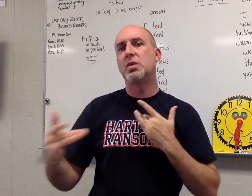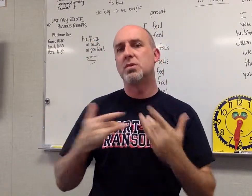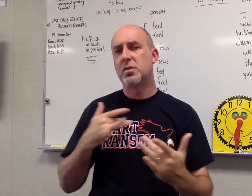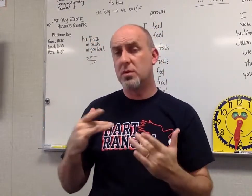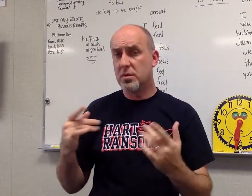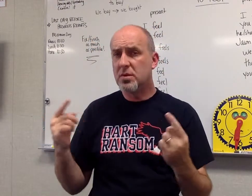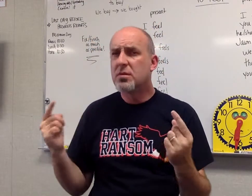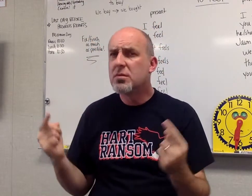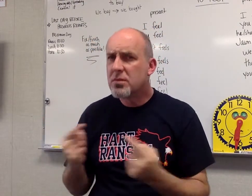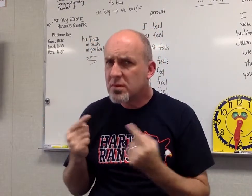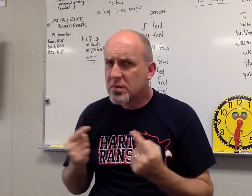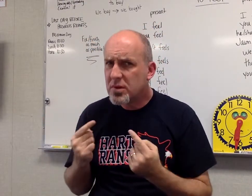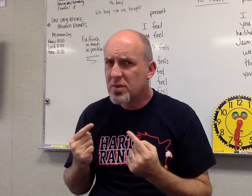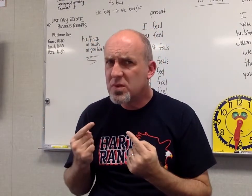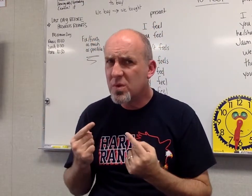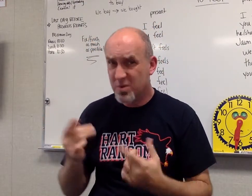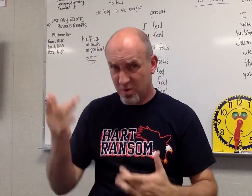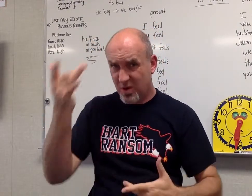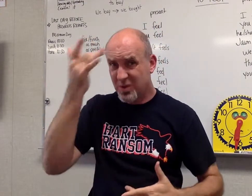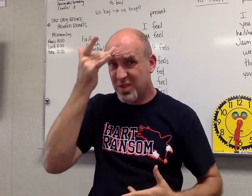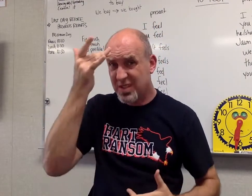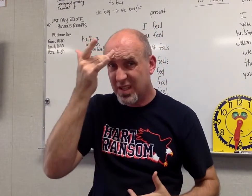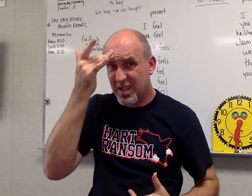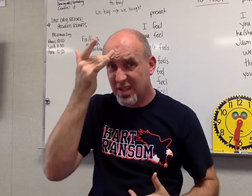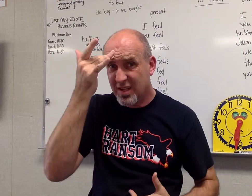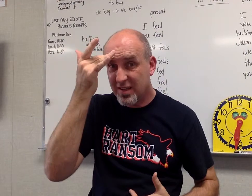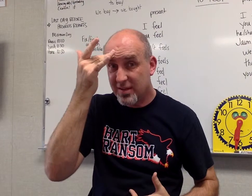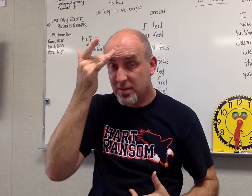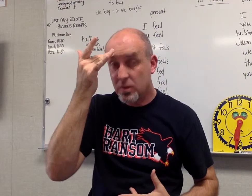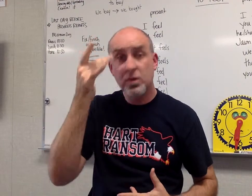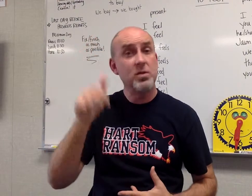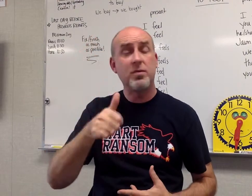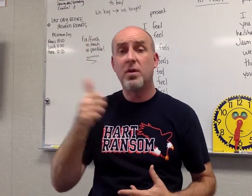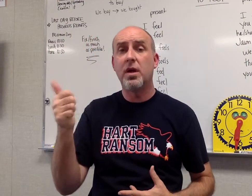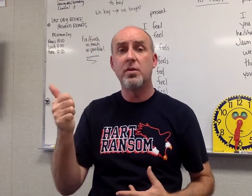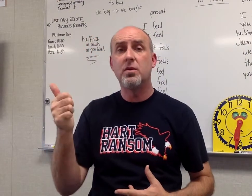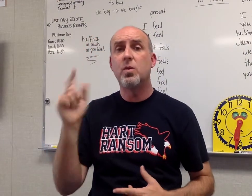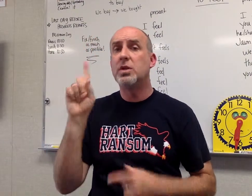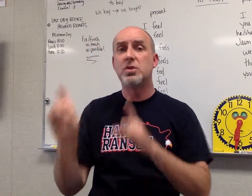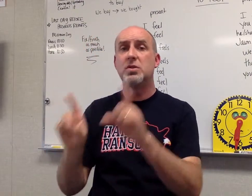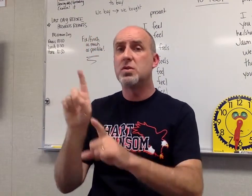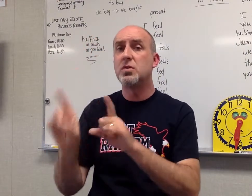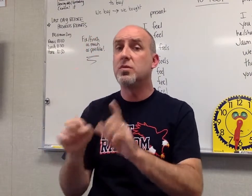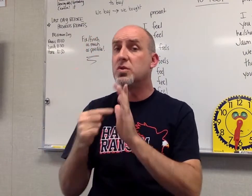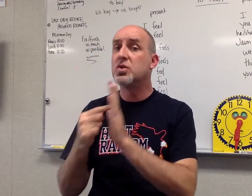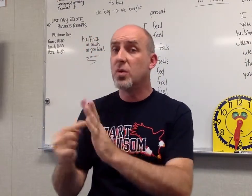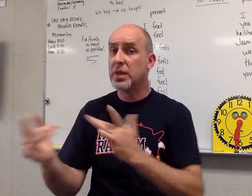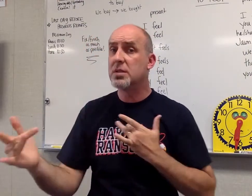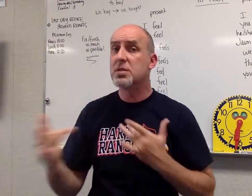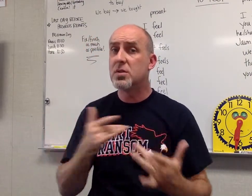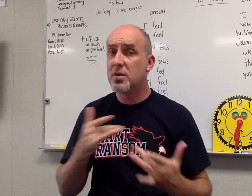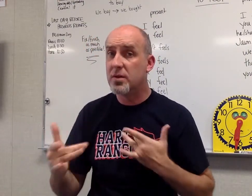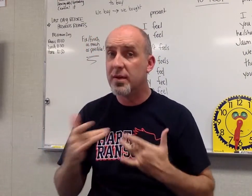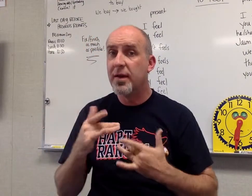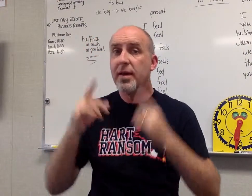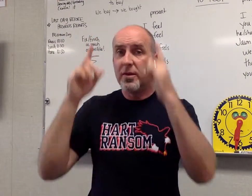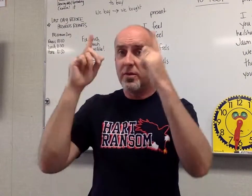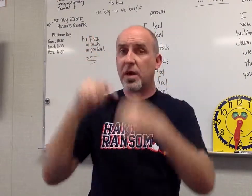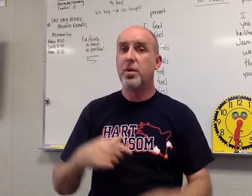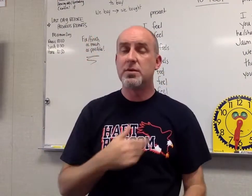concern. Do you have a sore throat? Are you sick? So you can use it for other questions too. If you're showing concern, your eyebrows will go